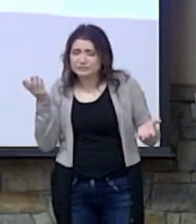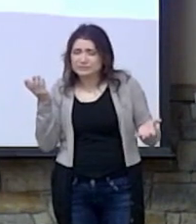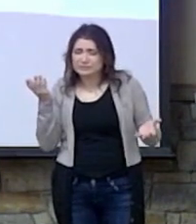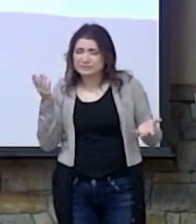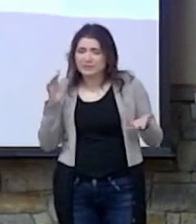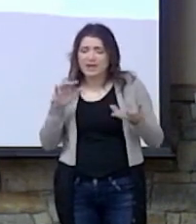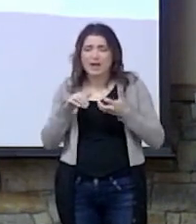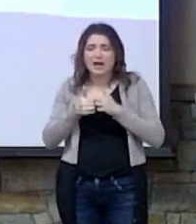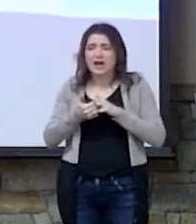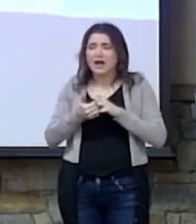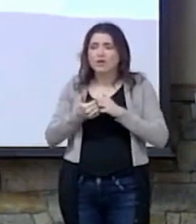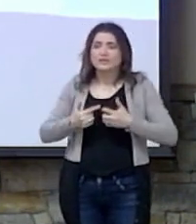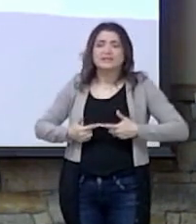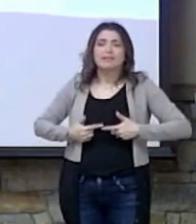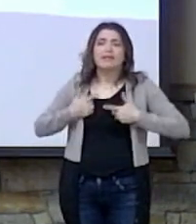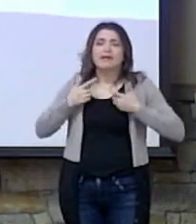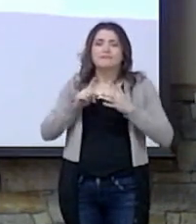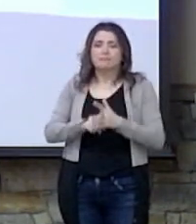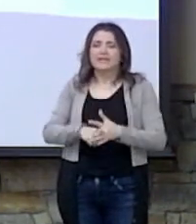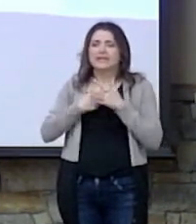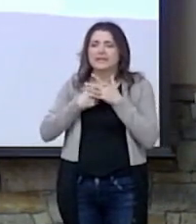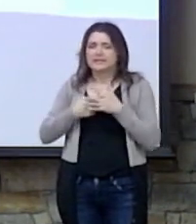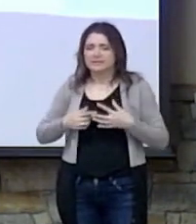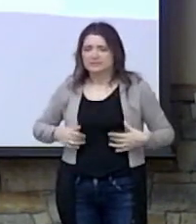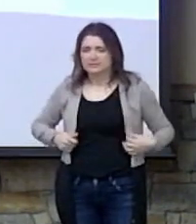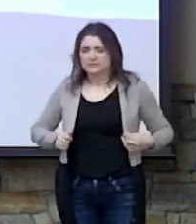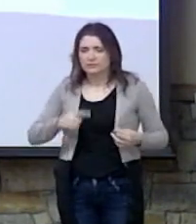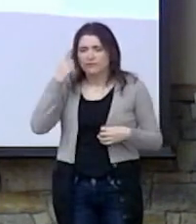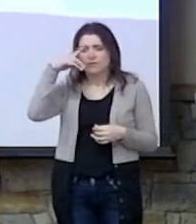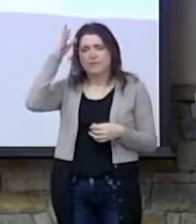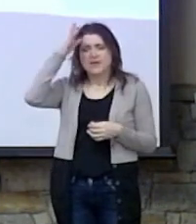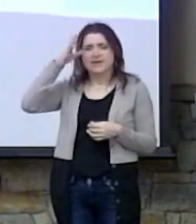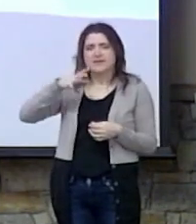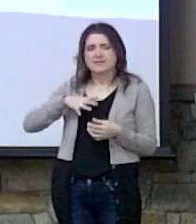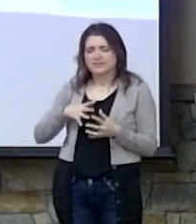How did life begin for mankind?